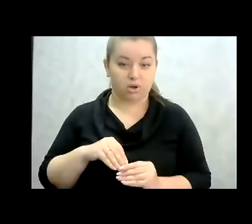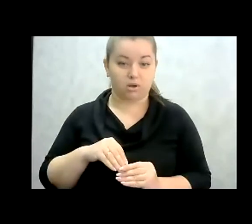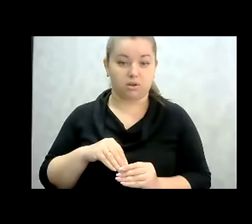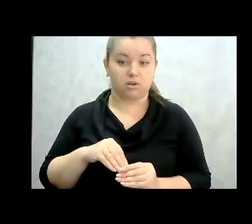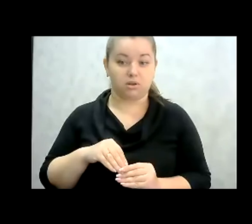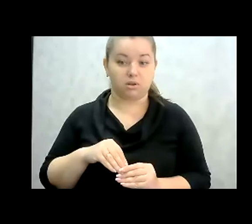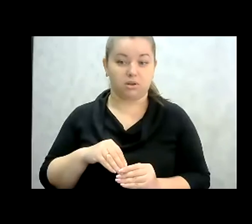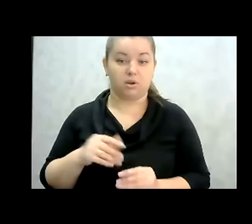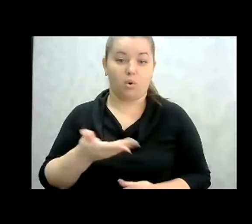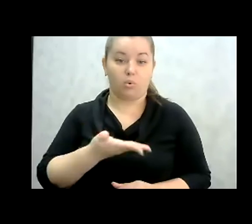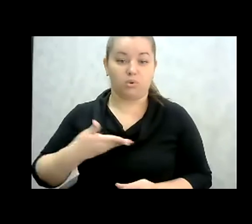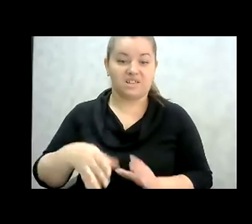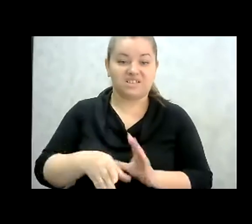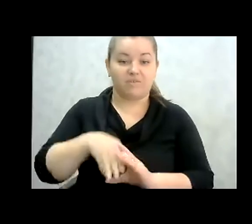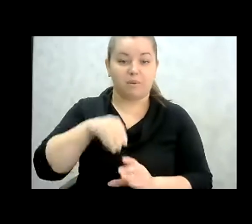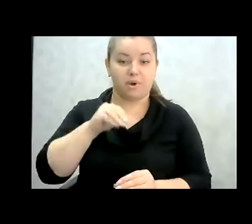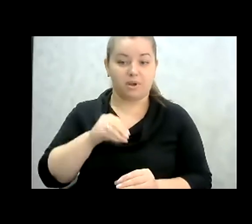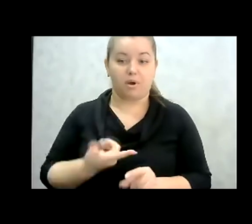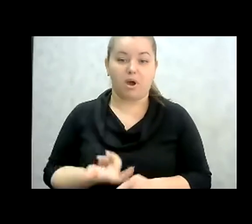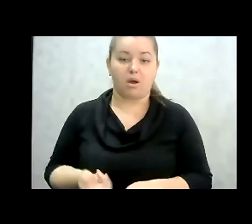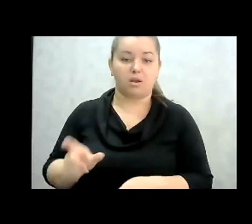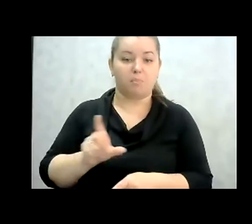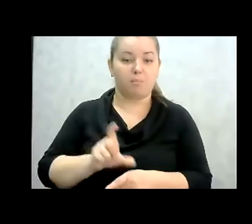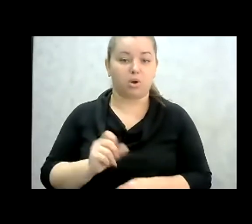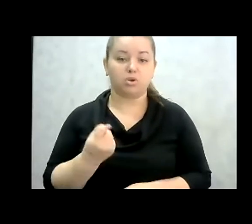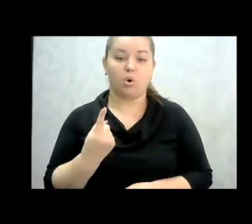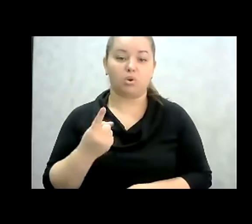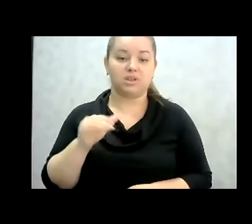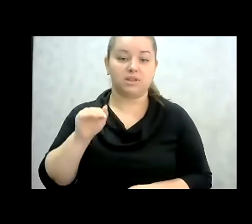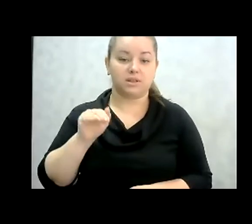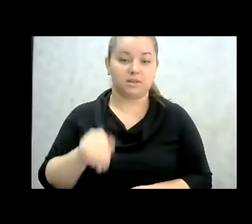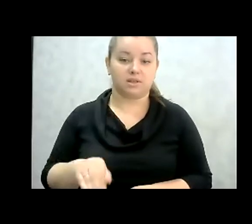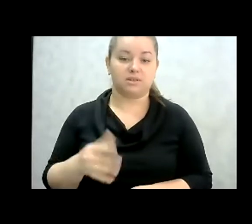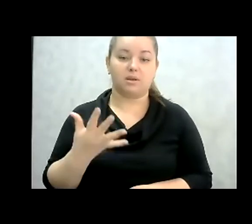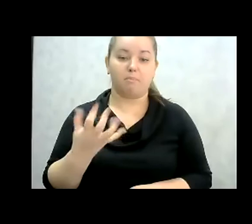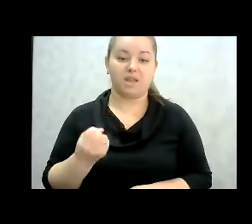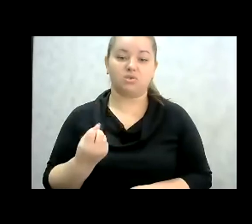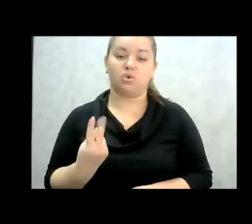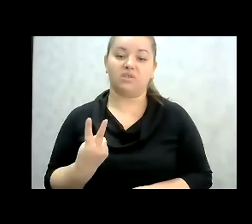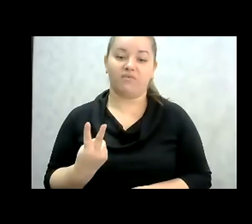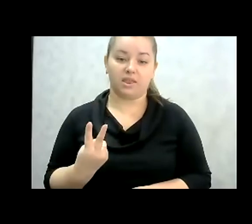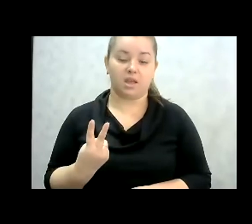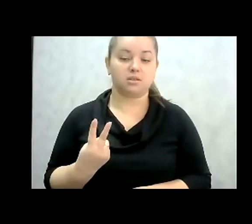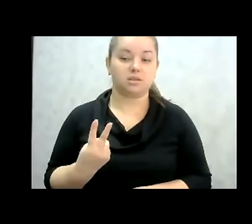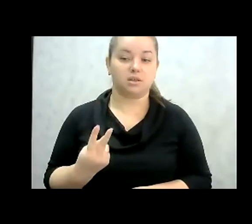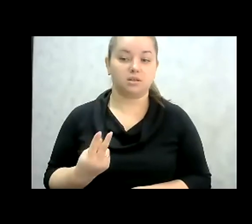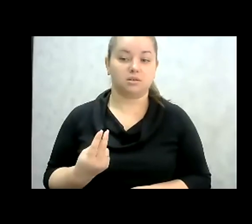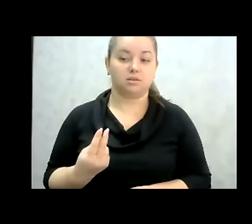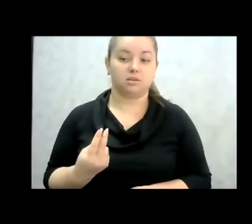certain respect. During the previous election, more than